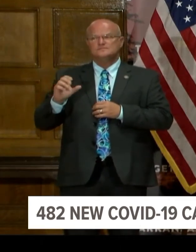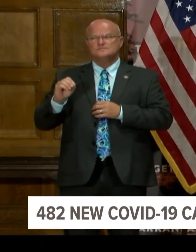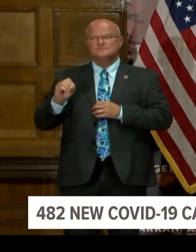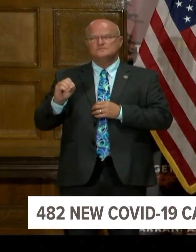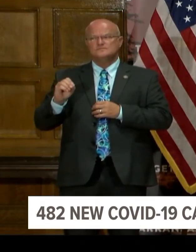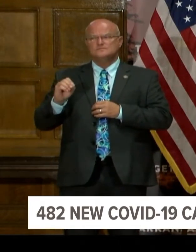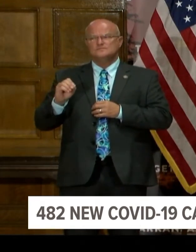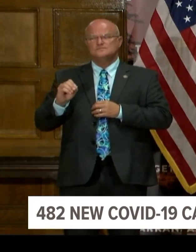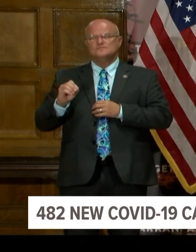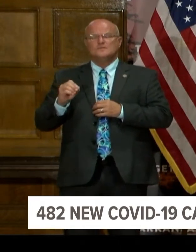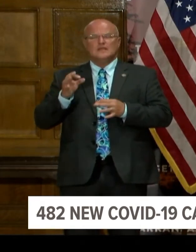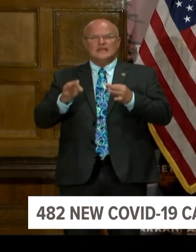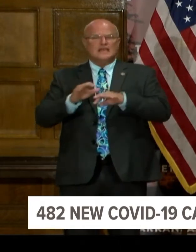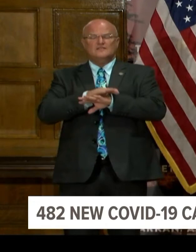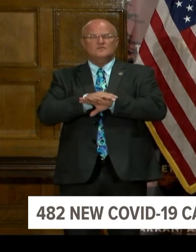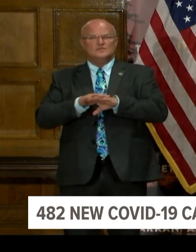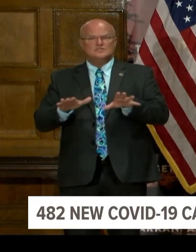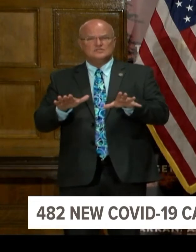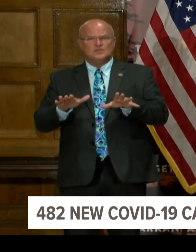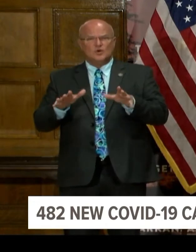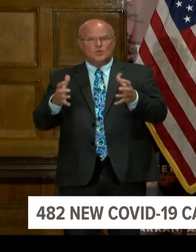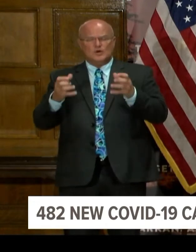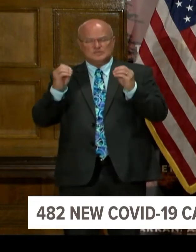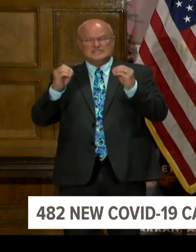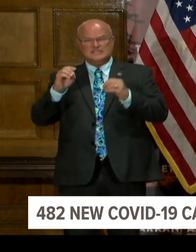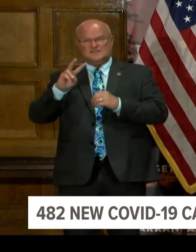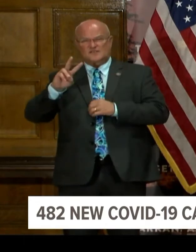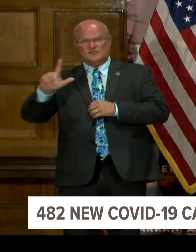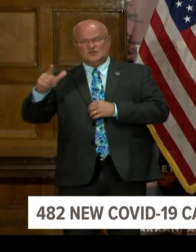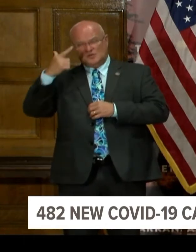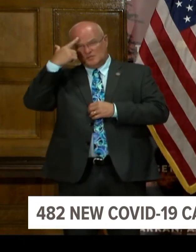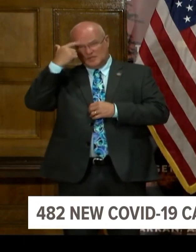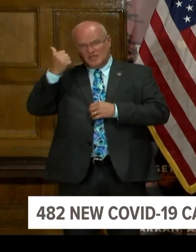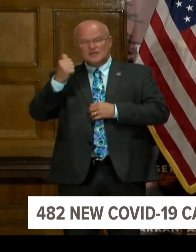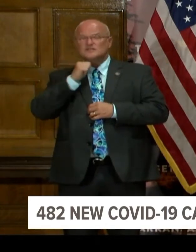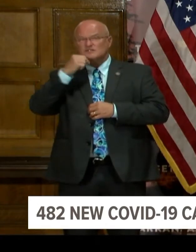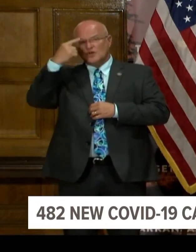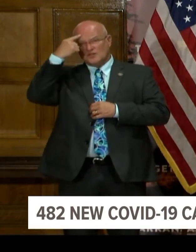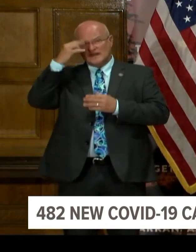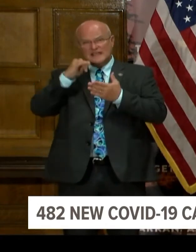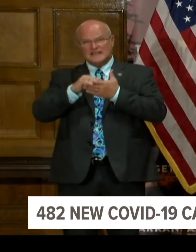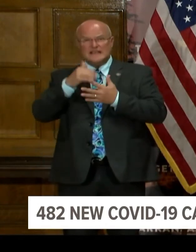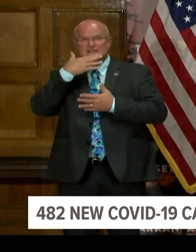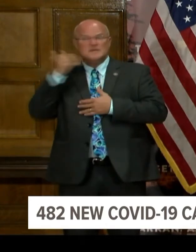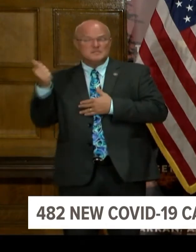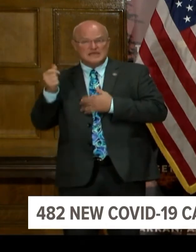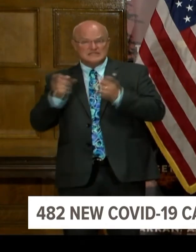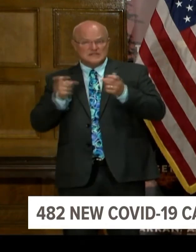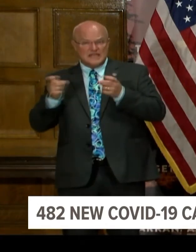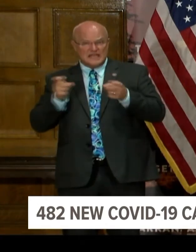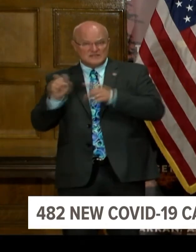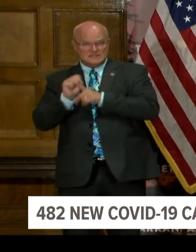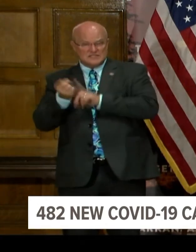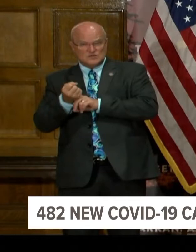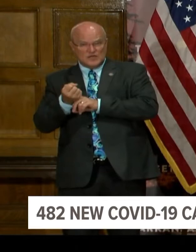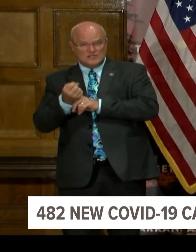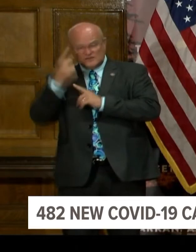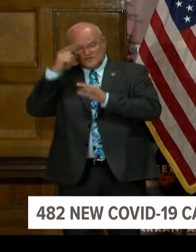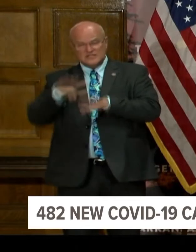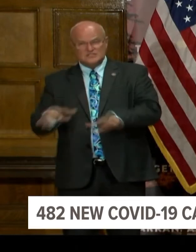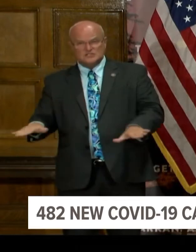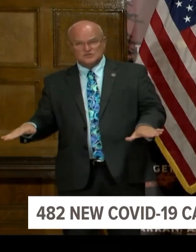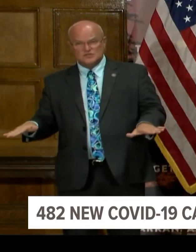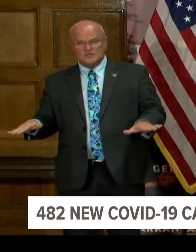So what if we don't want them to teach virtually because we don't think that that's the best kind of situation for the children,